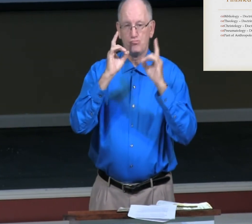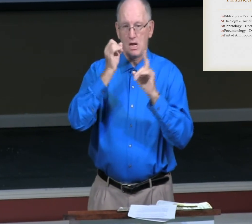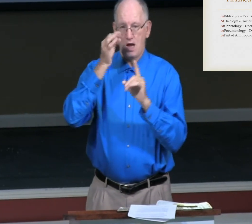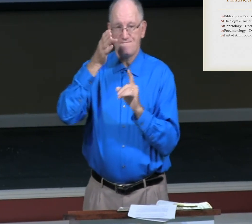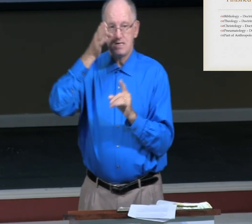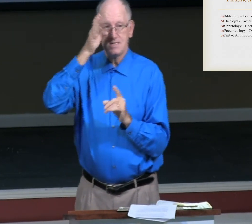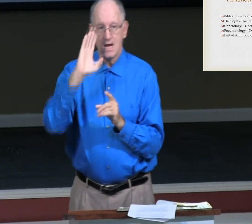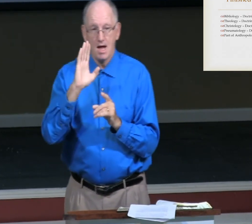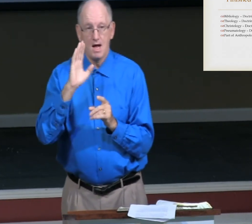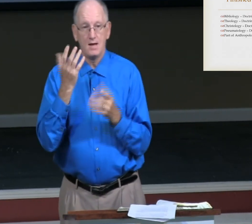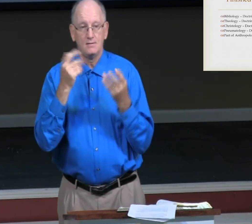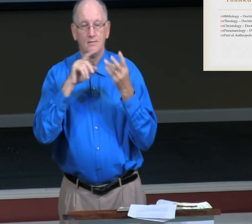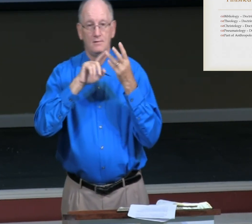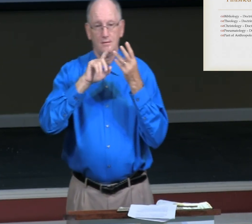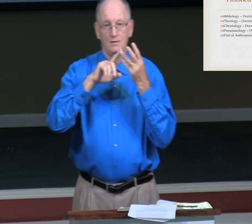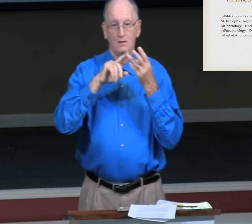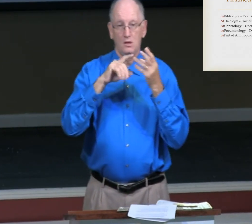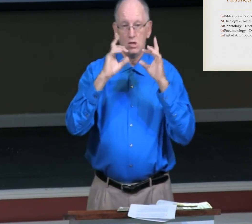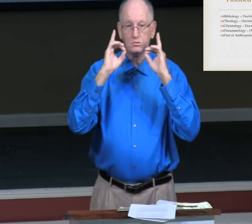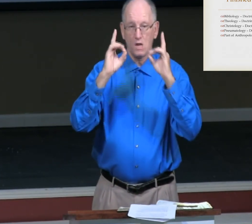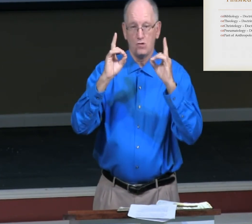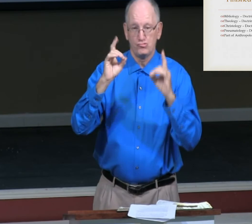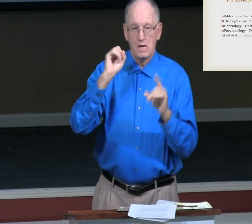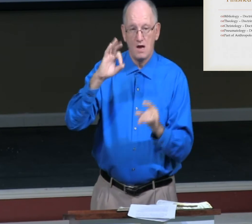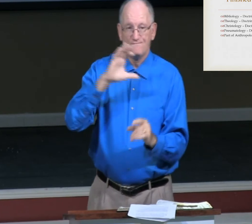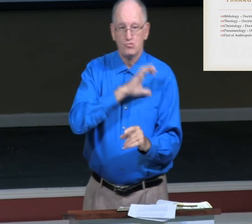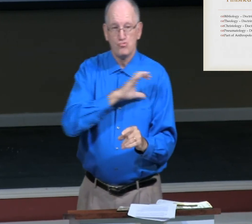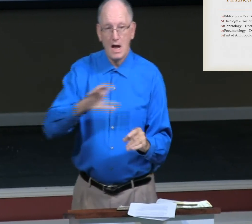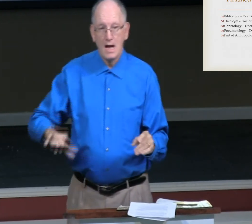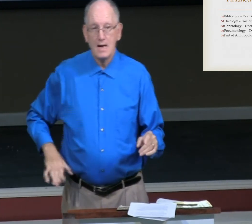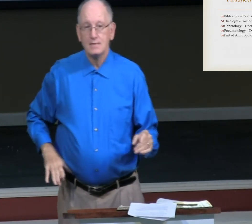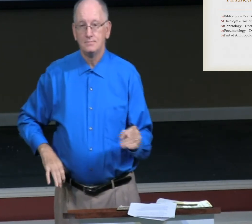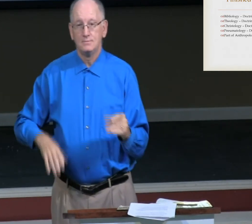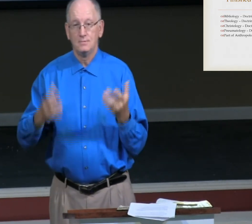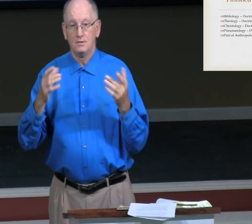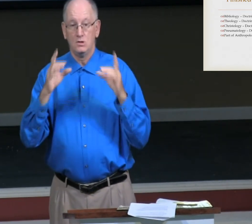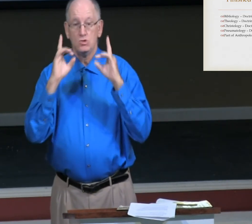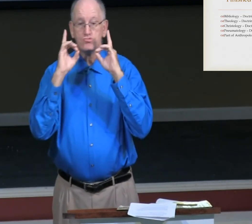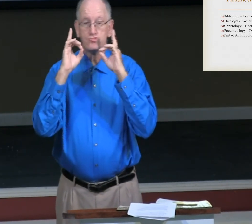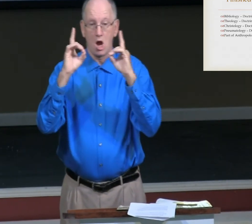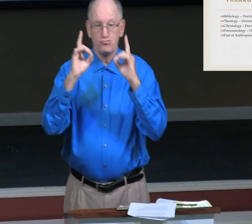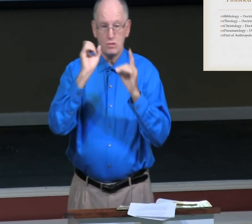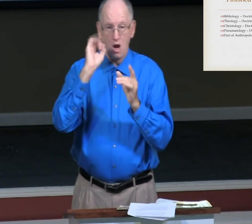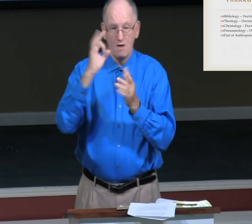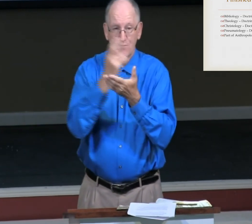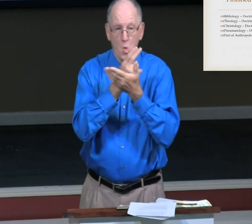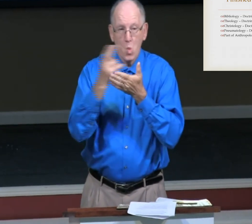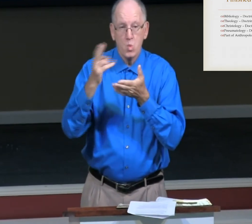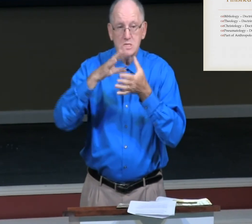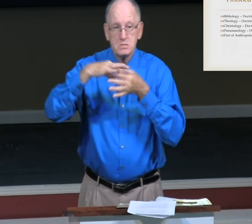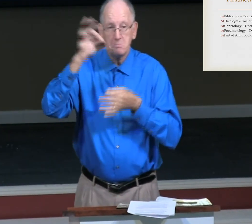I talked about bibliology, which is the doctrine of the Bible, and then theology, which is the doctrine of God, Christology, doctrine of